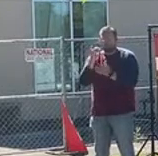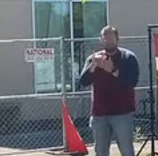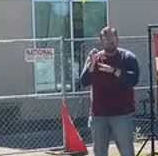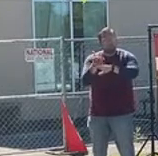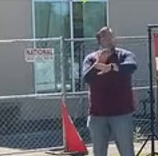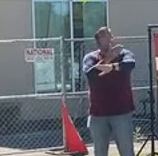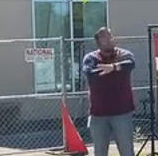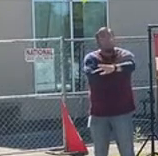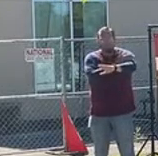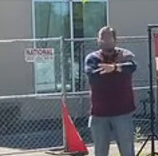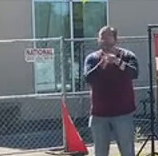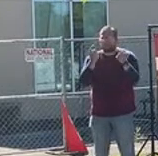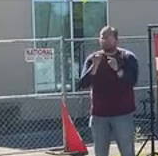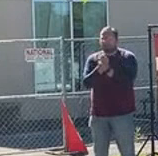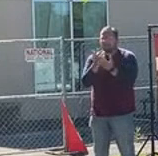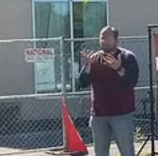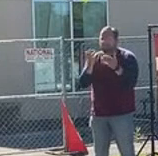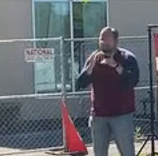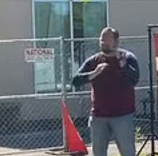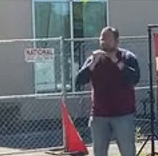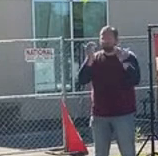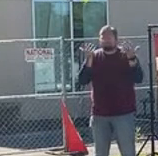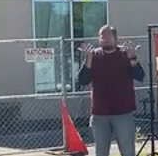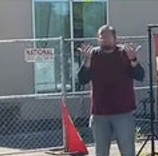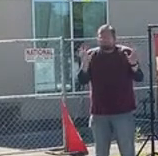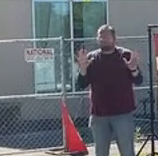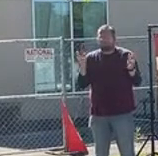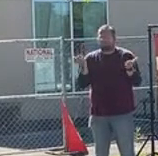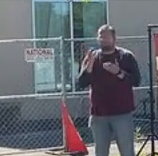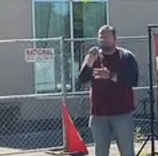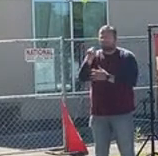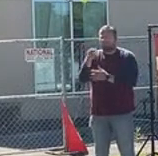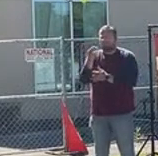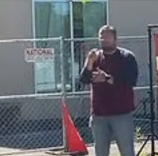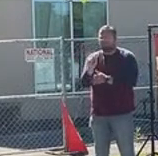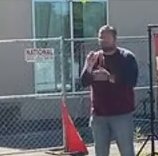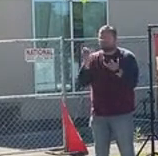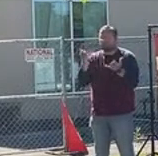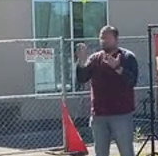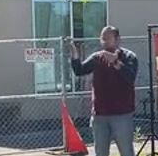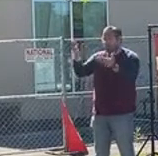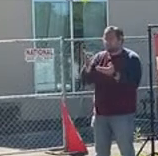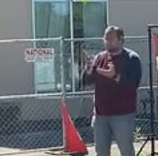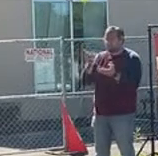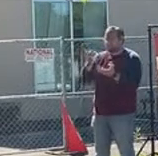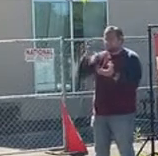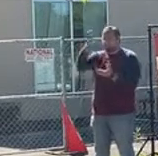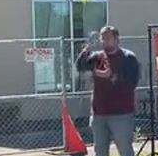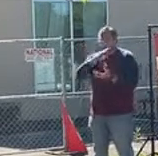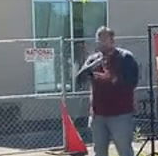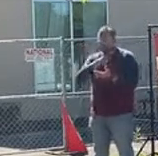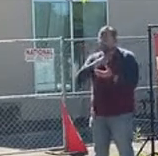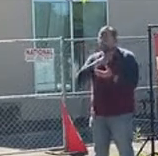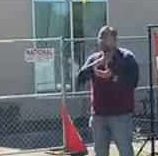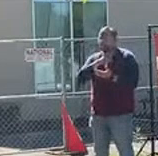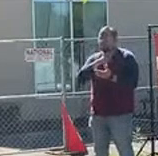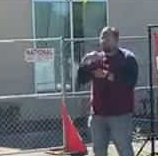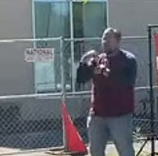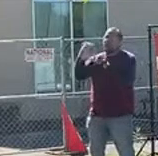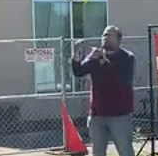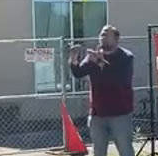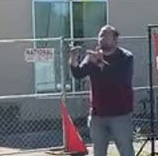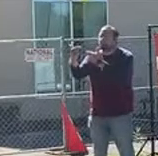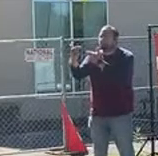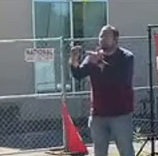improvements once everything is built here at Stevens. And now I would like to invite the man, the myth, the legend,